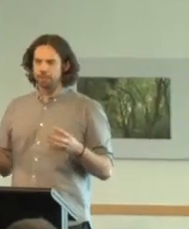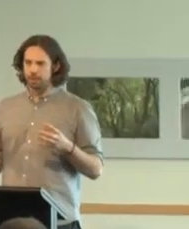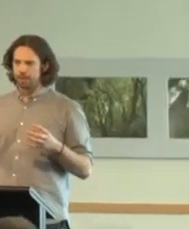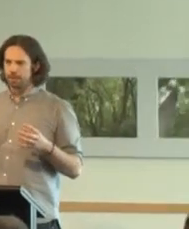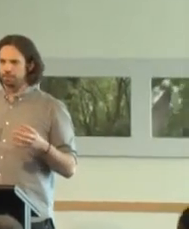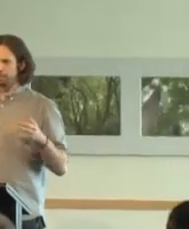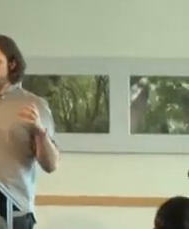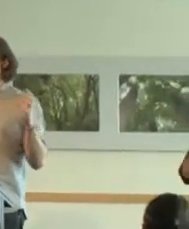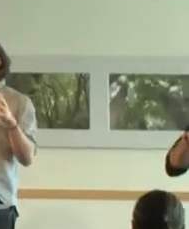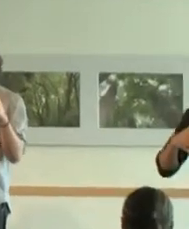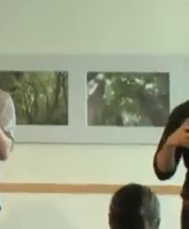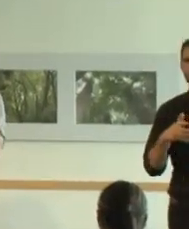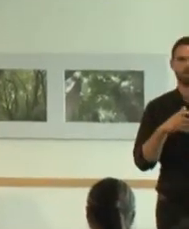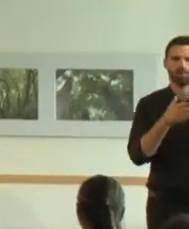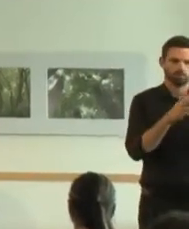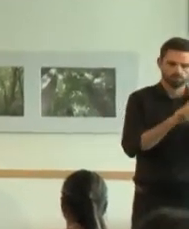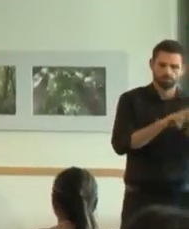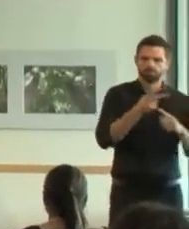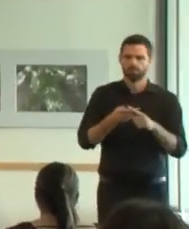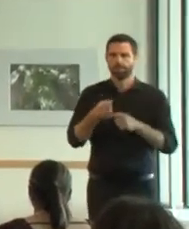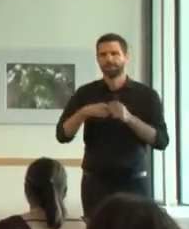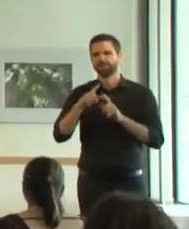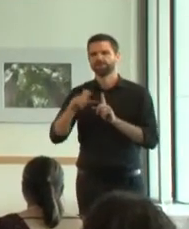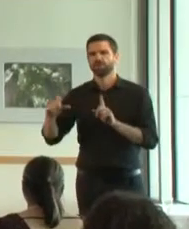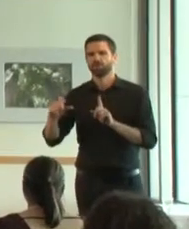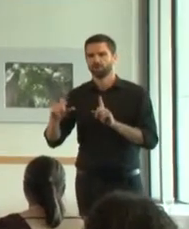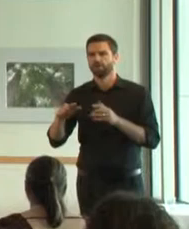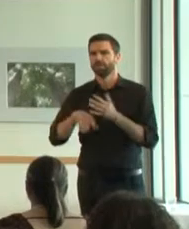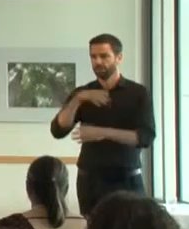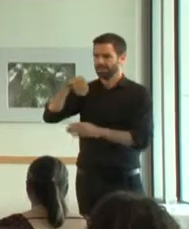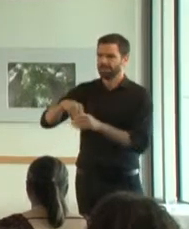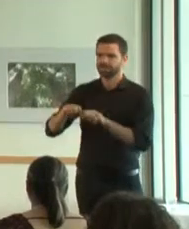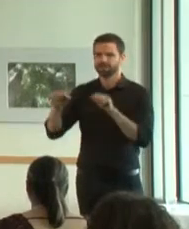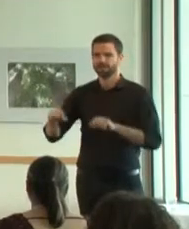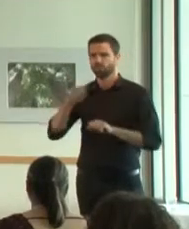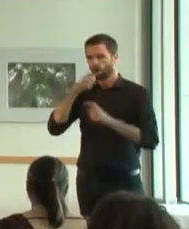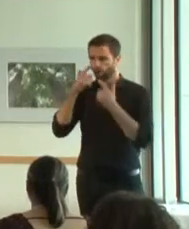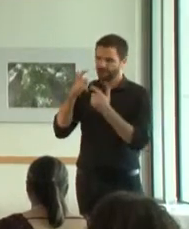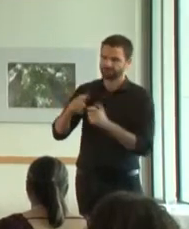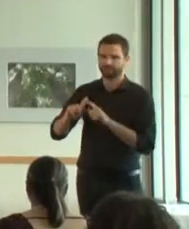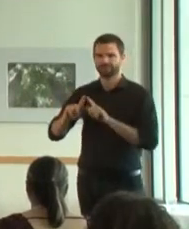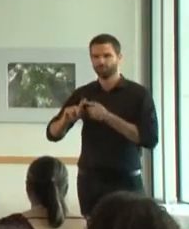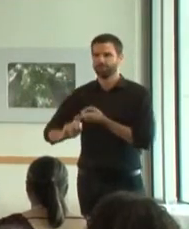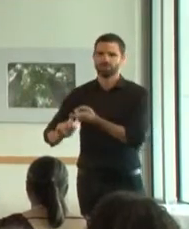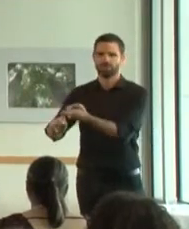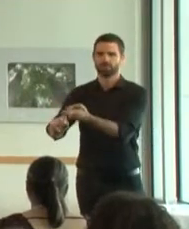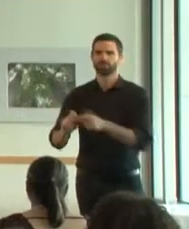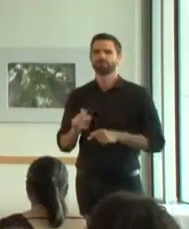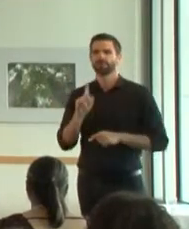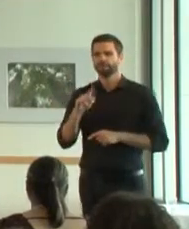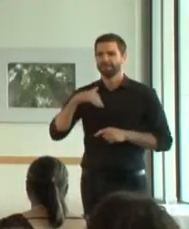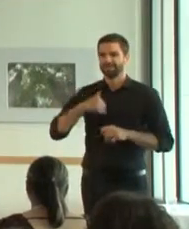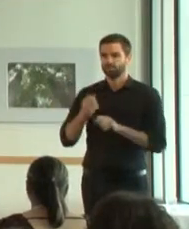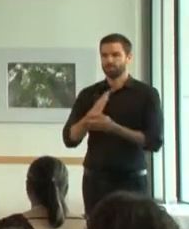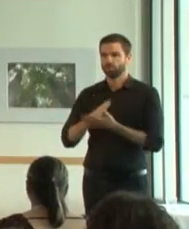that we've digitized and we stick them in a nice big system that looks after them forever and ever and ever. And then we all have to provide digital access to